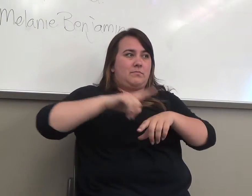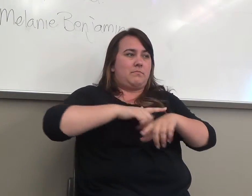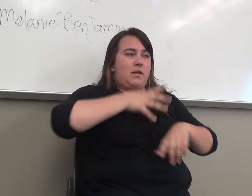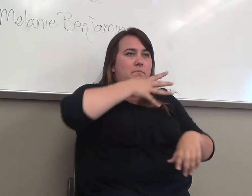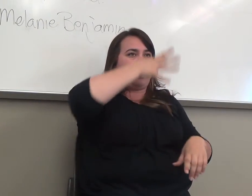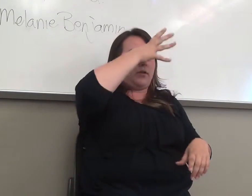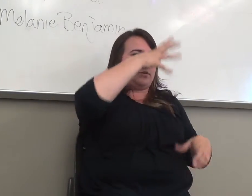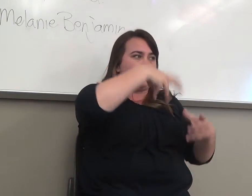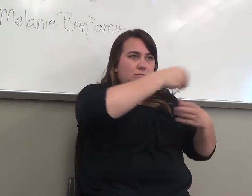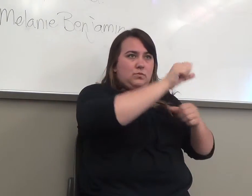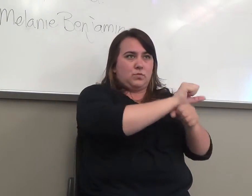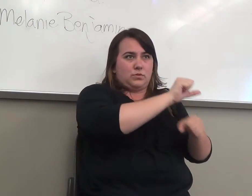work.